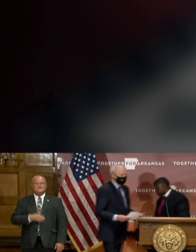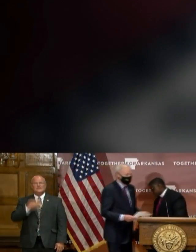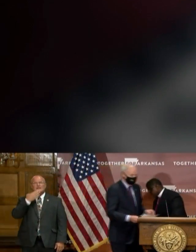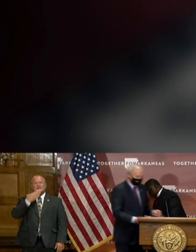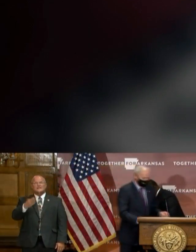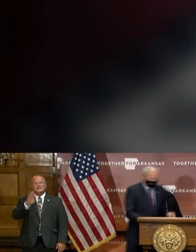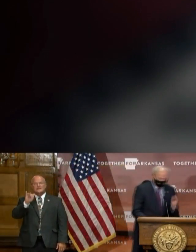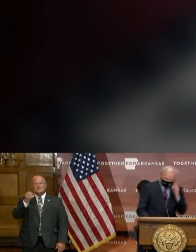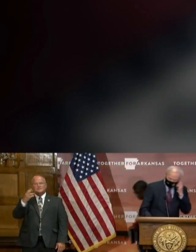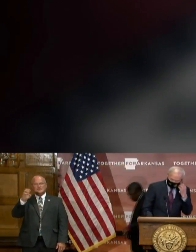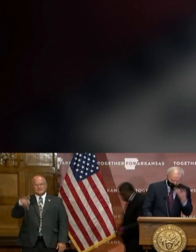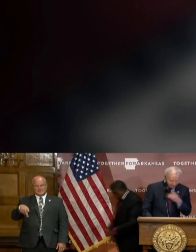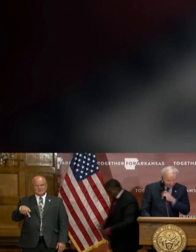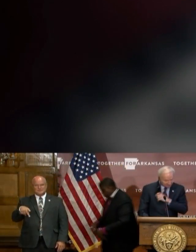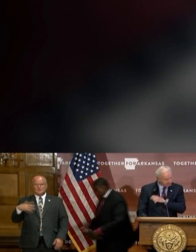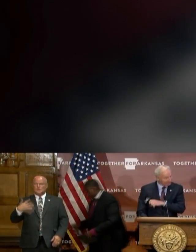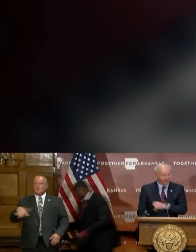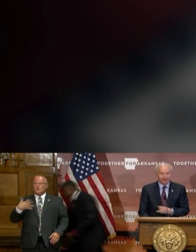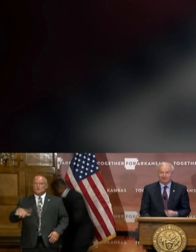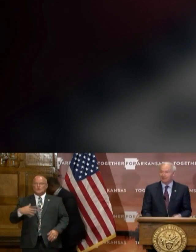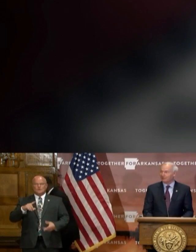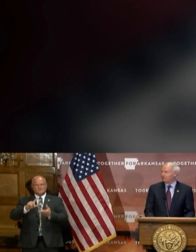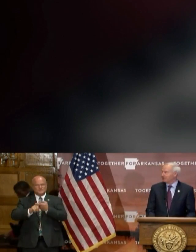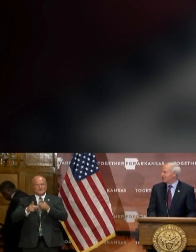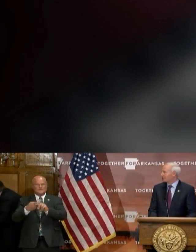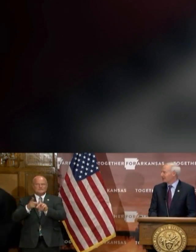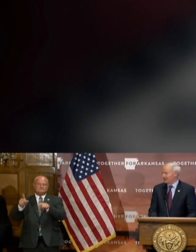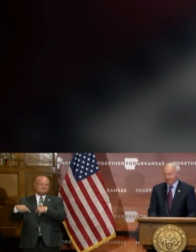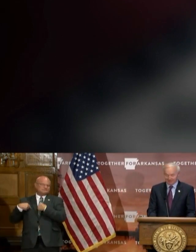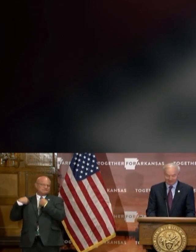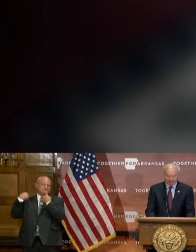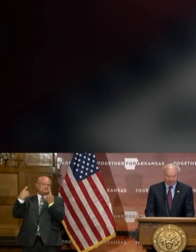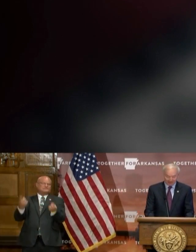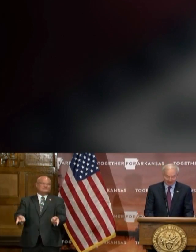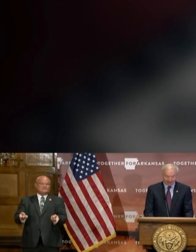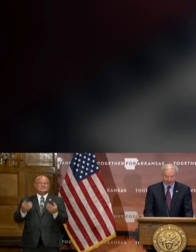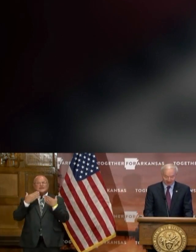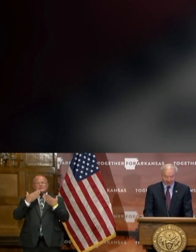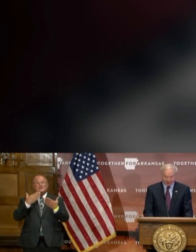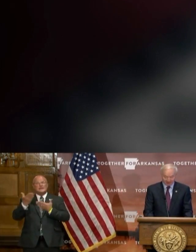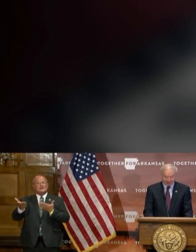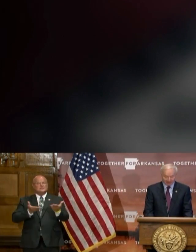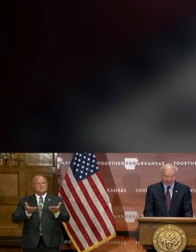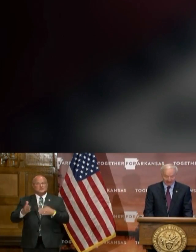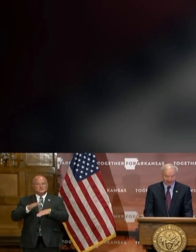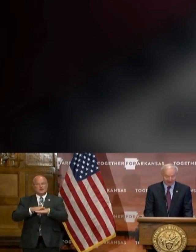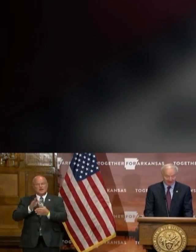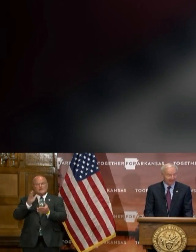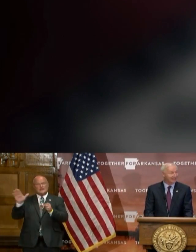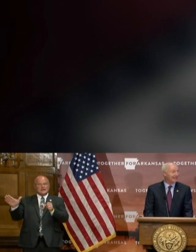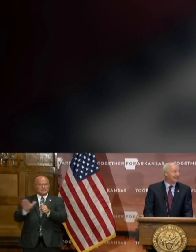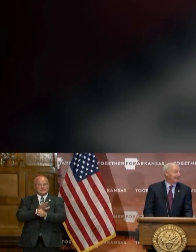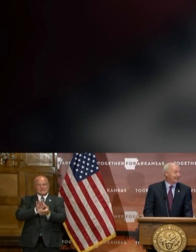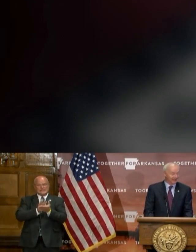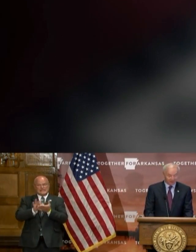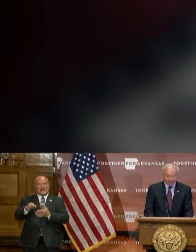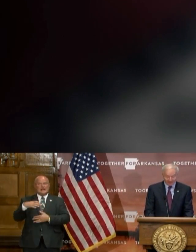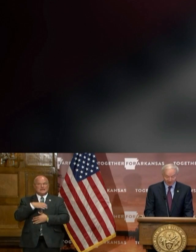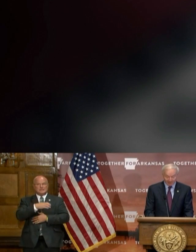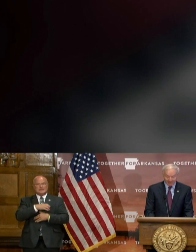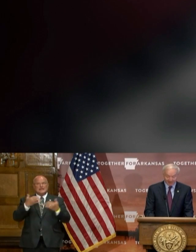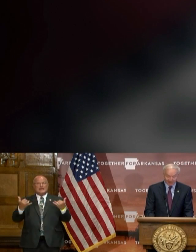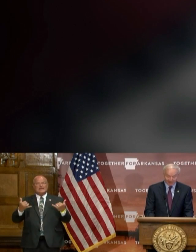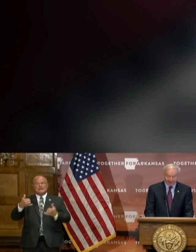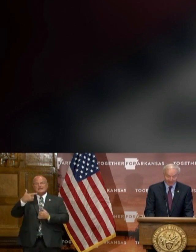Thank you, Bishop, who's been a real friend for a long time, and I appreciate his service on the Complete Count Committee. And now